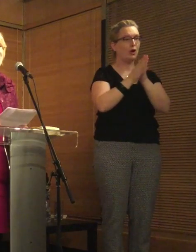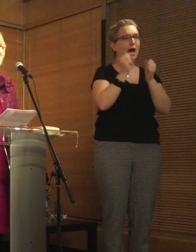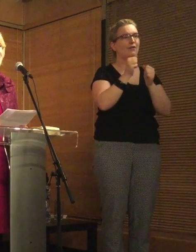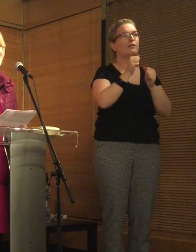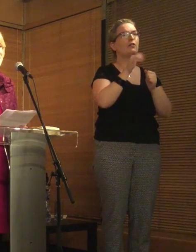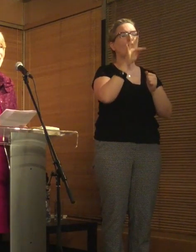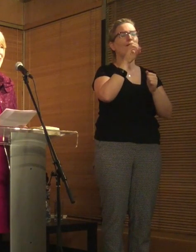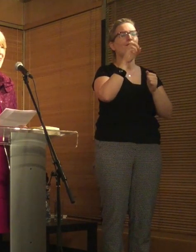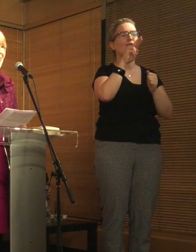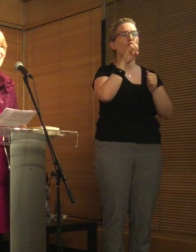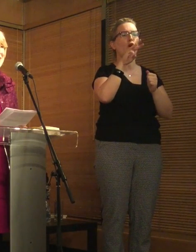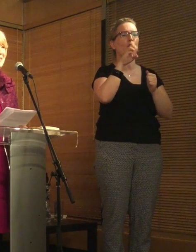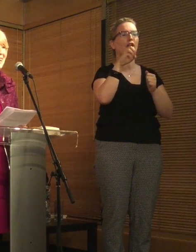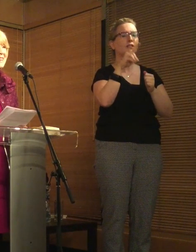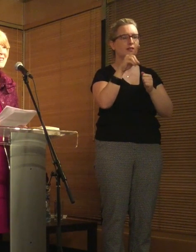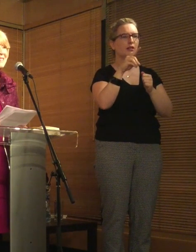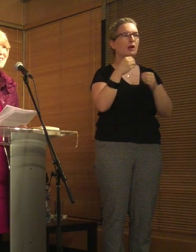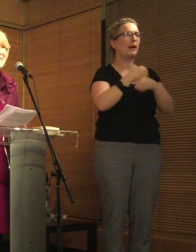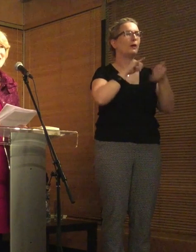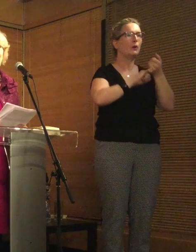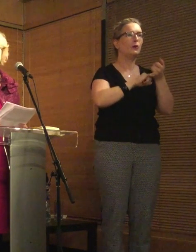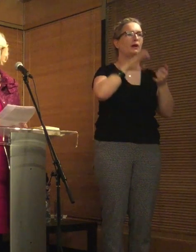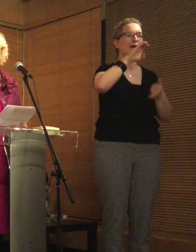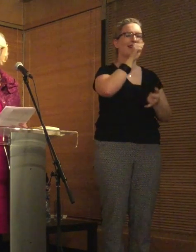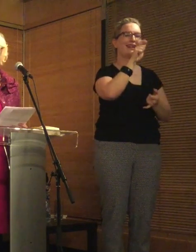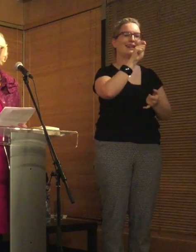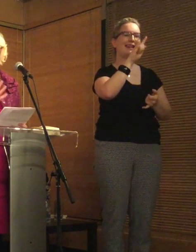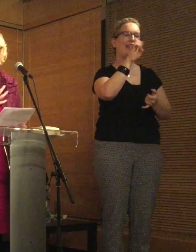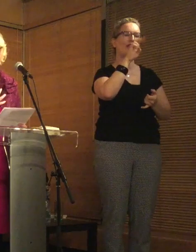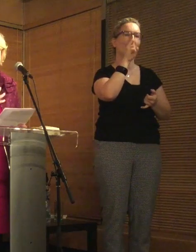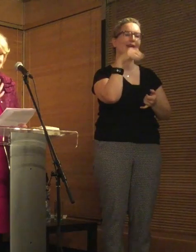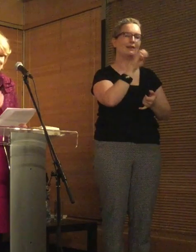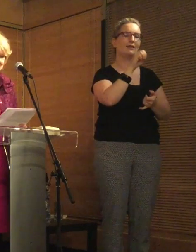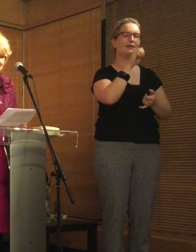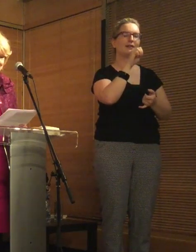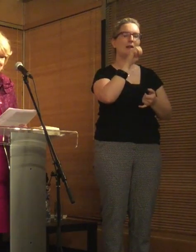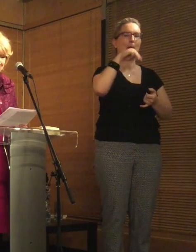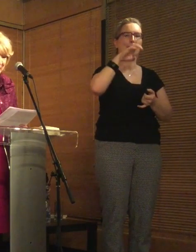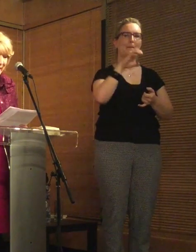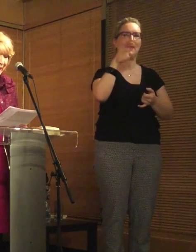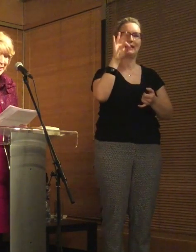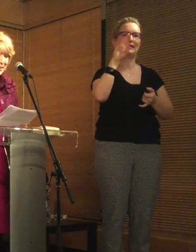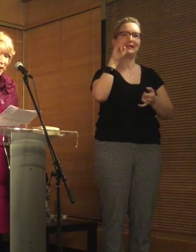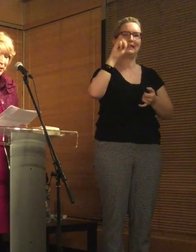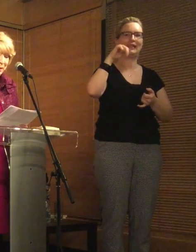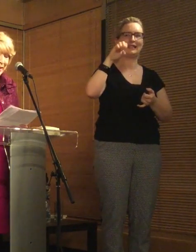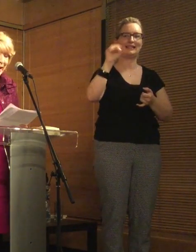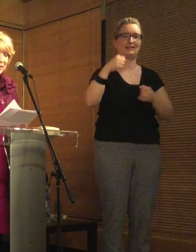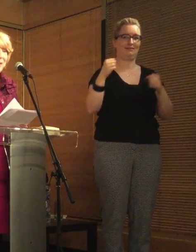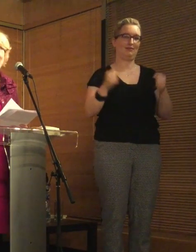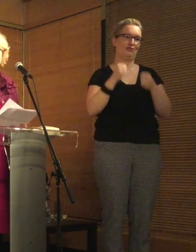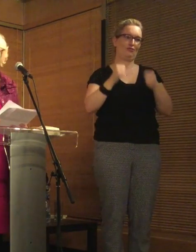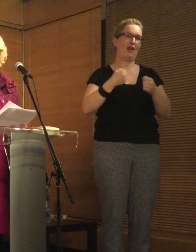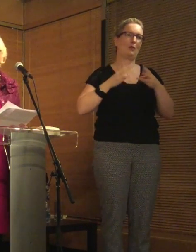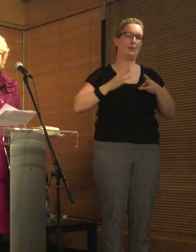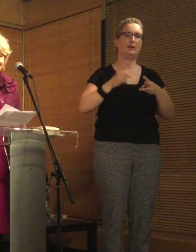foreword by the admirable Catherine McGuinness, who's always such a strength for us women. And this is followed by an